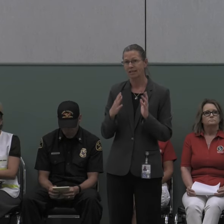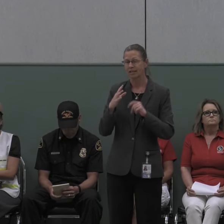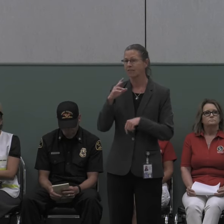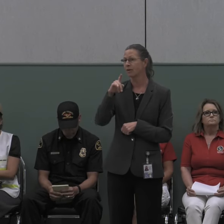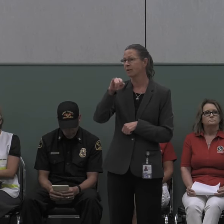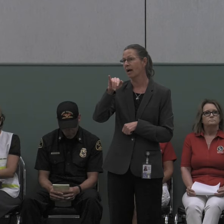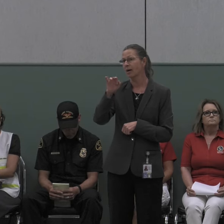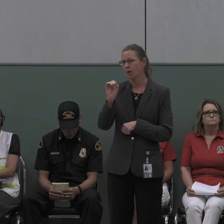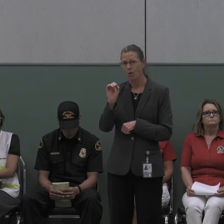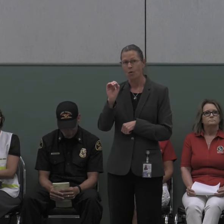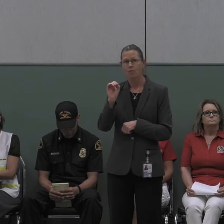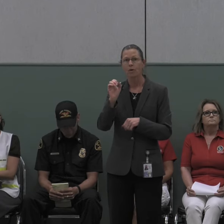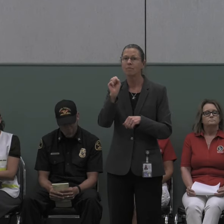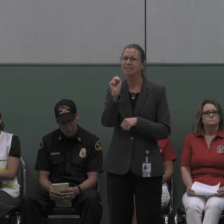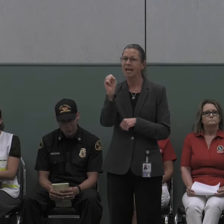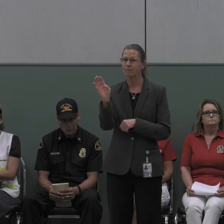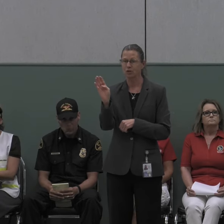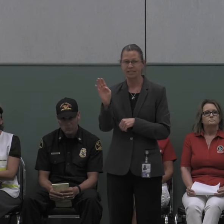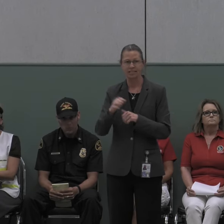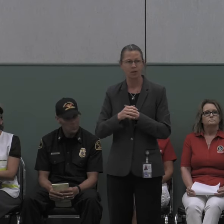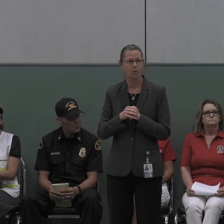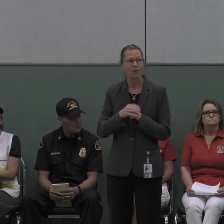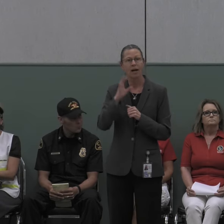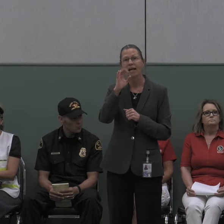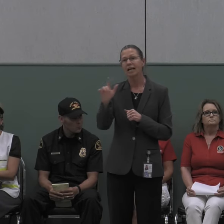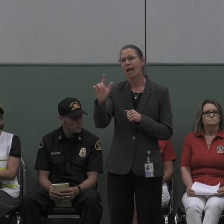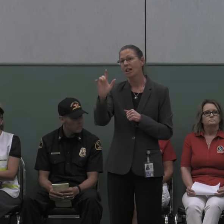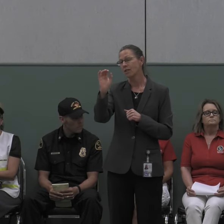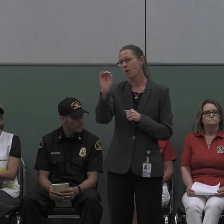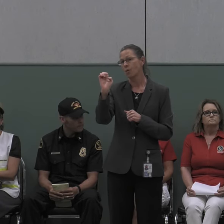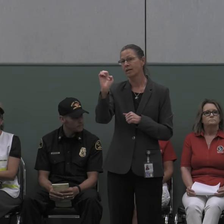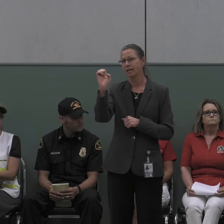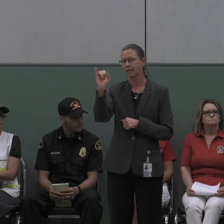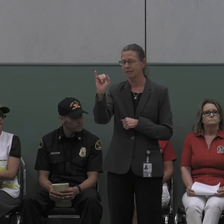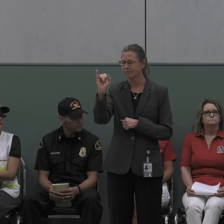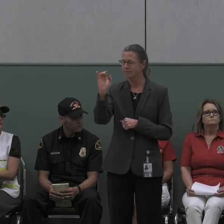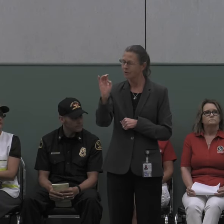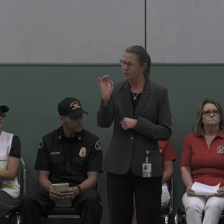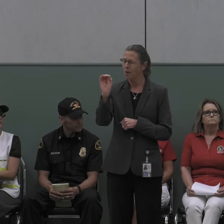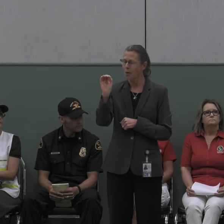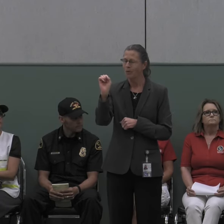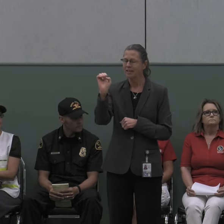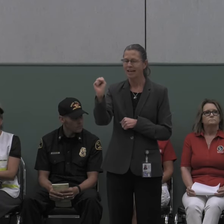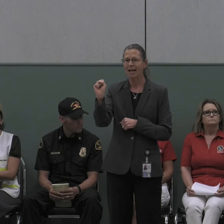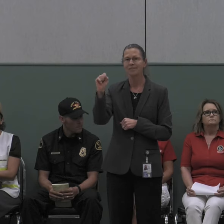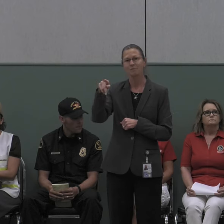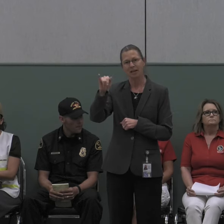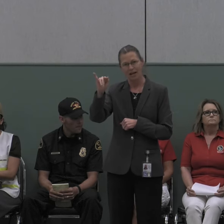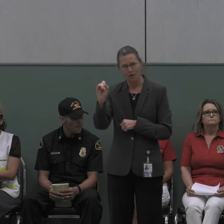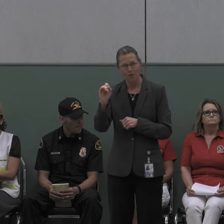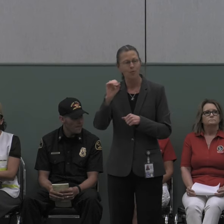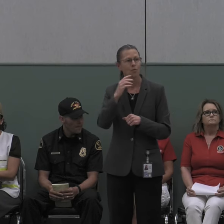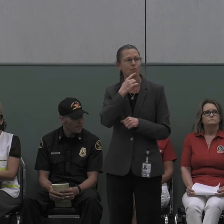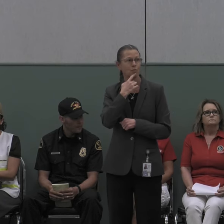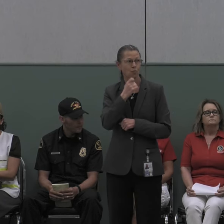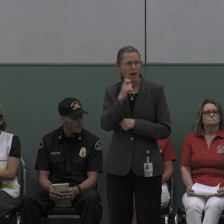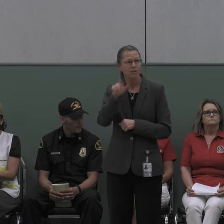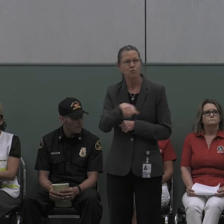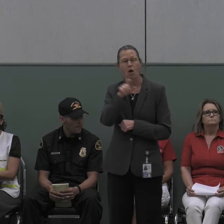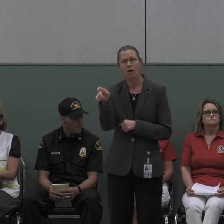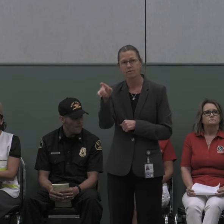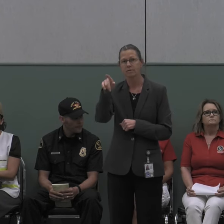will be here, Cal OES PIO. We also have Red Cross PIO. We